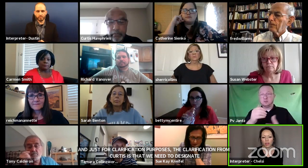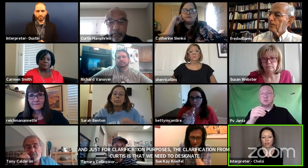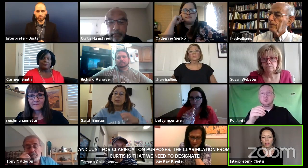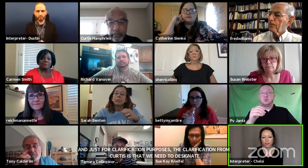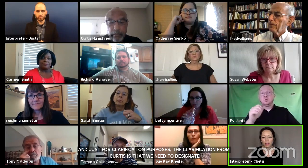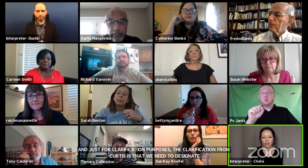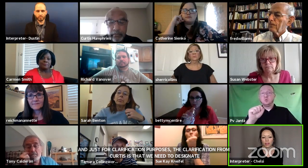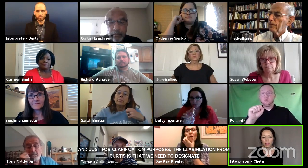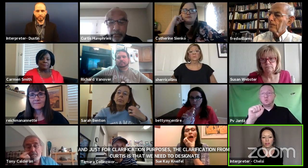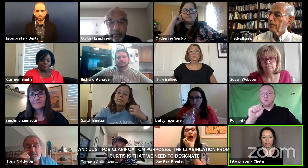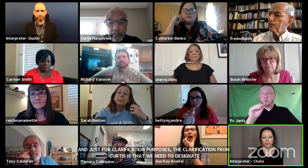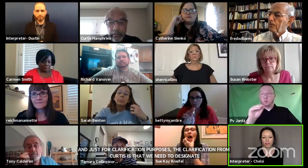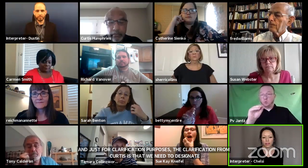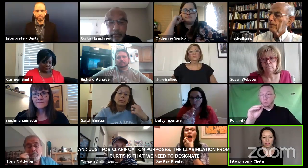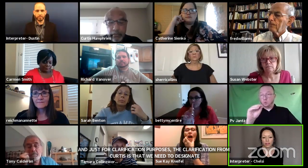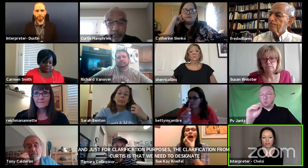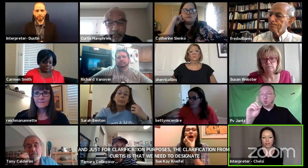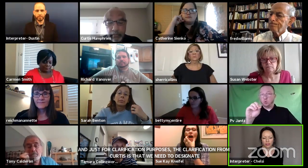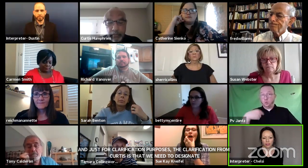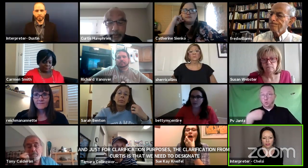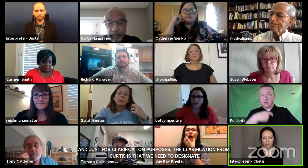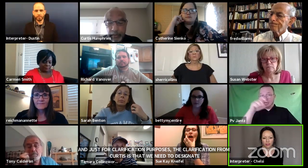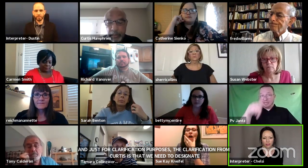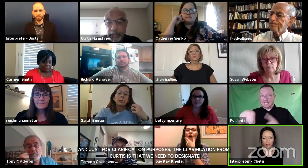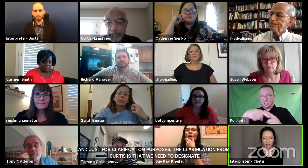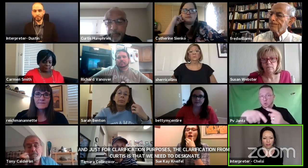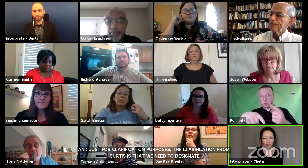this process.